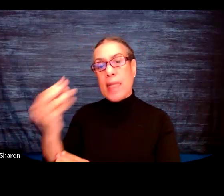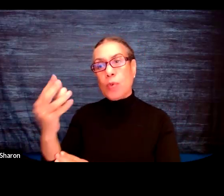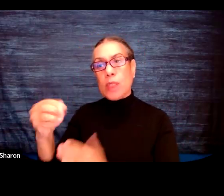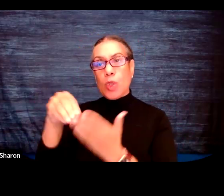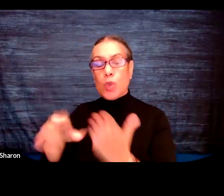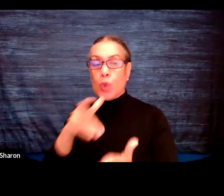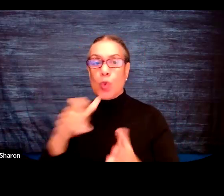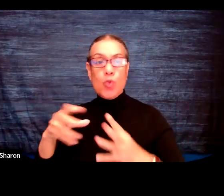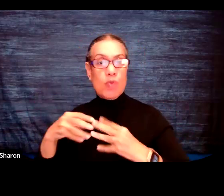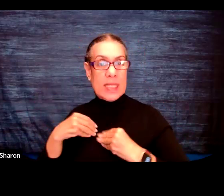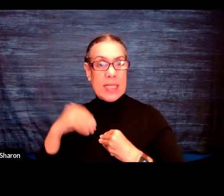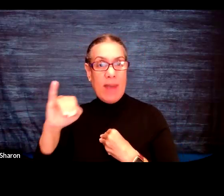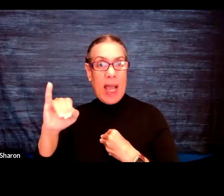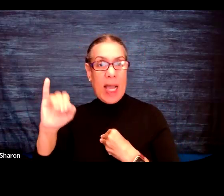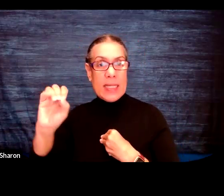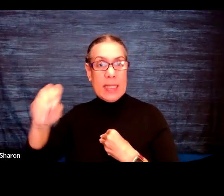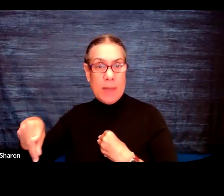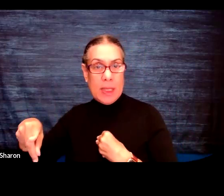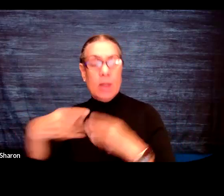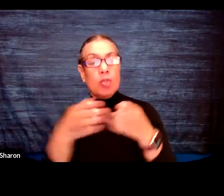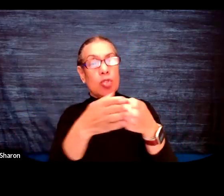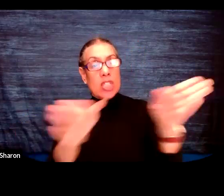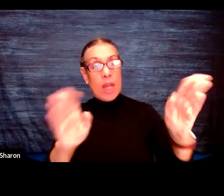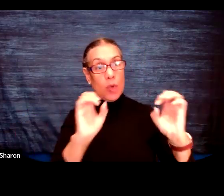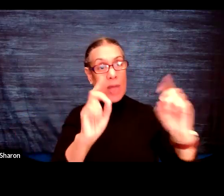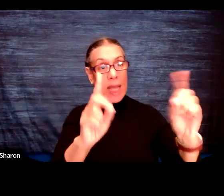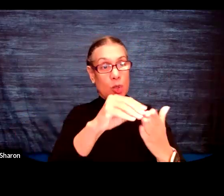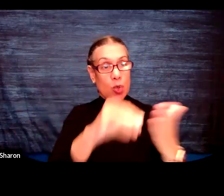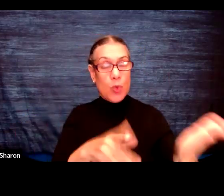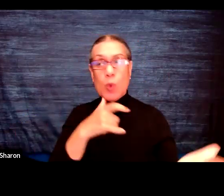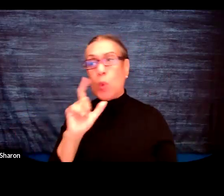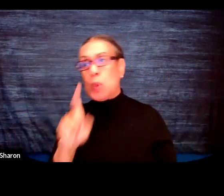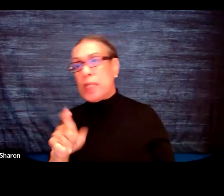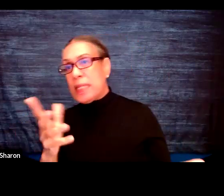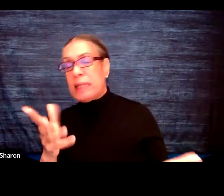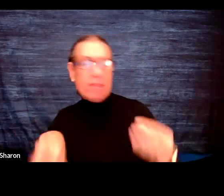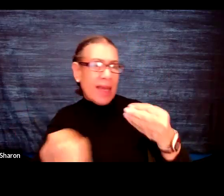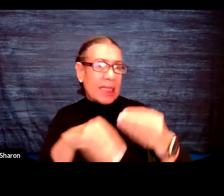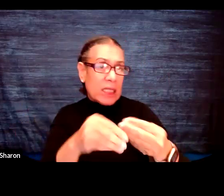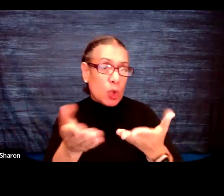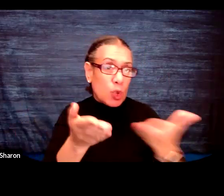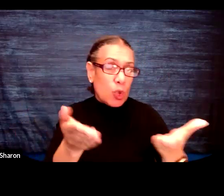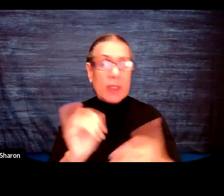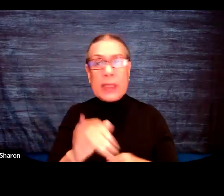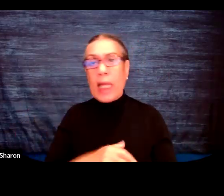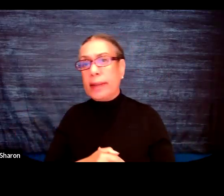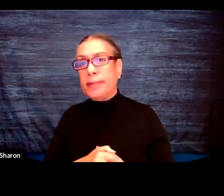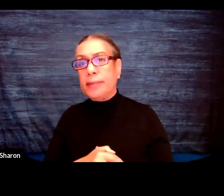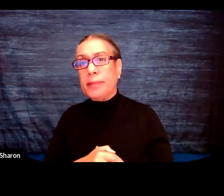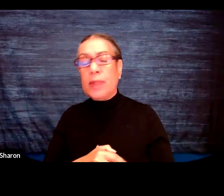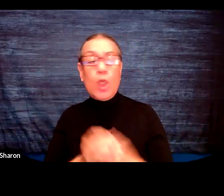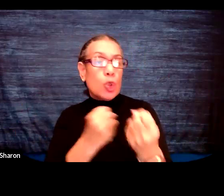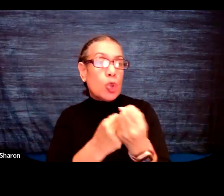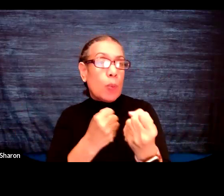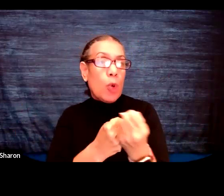receive IEPs. So when we have general education students that might require additional services, like potentially support